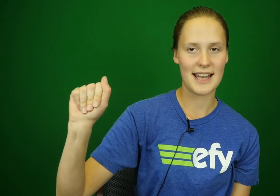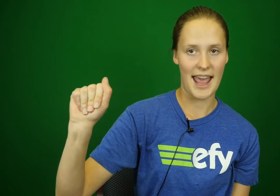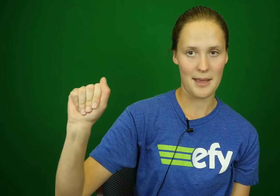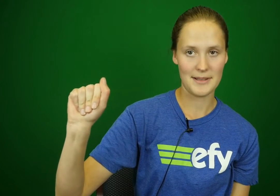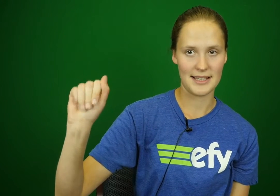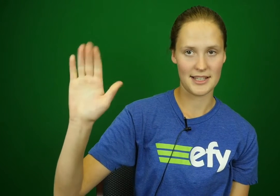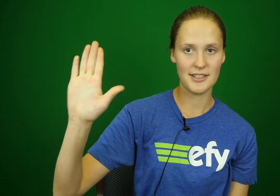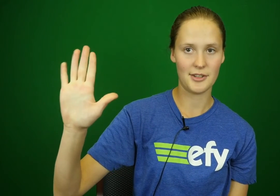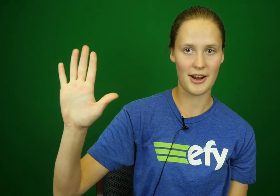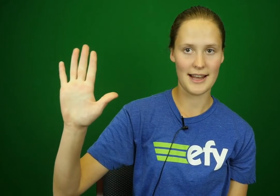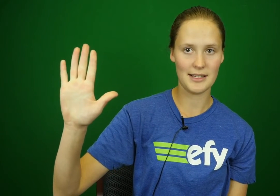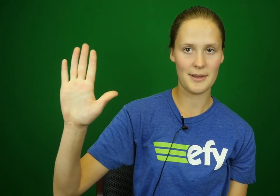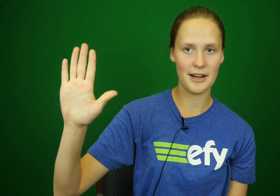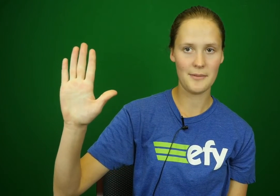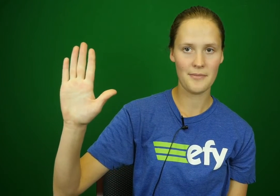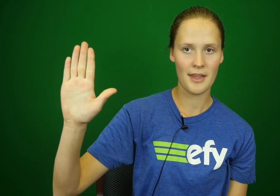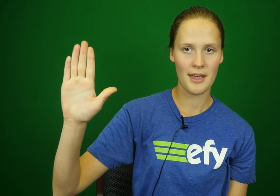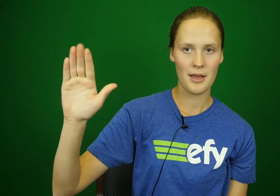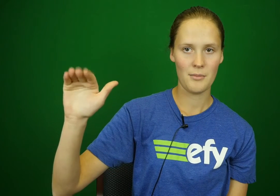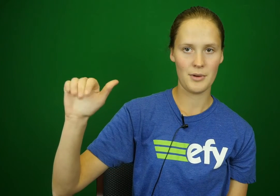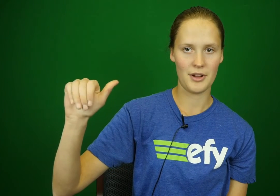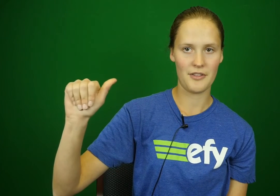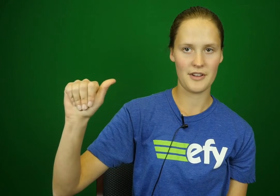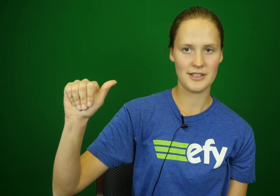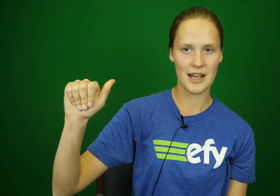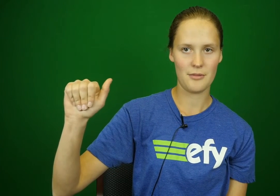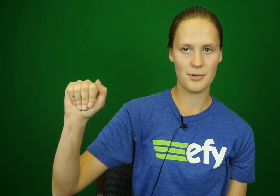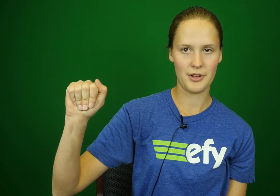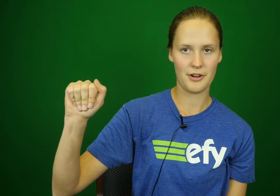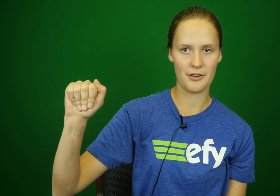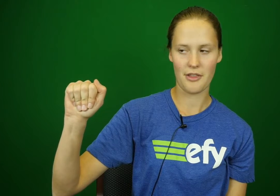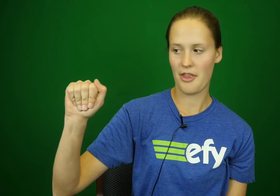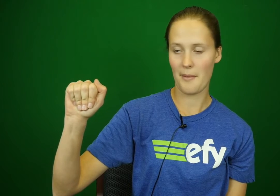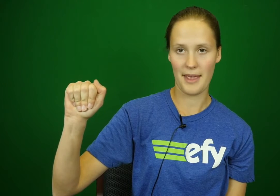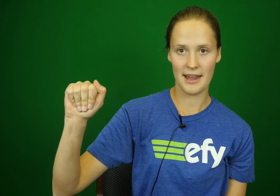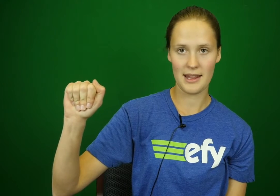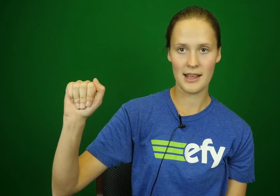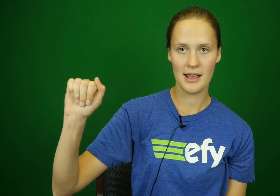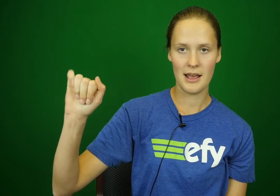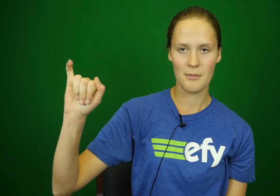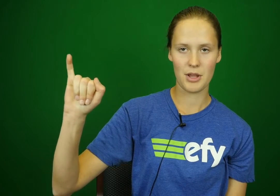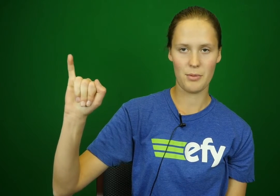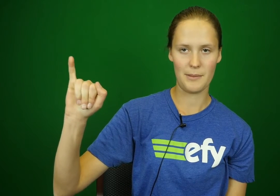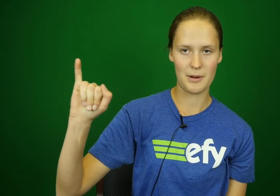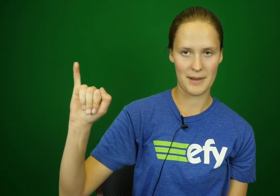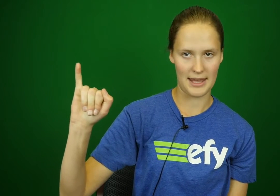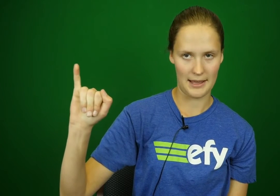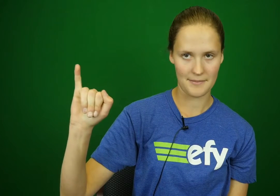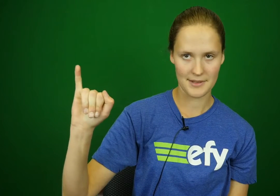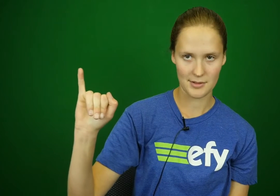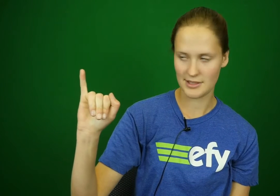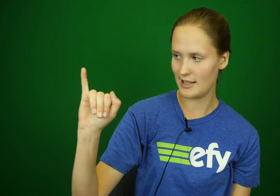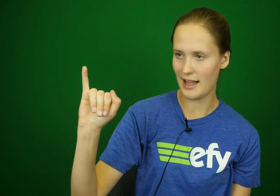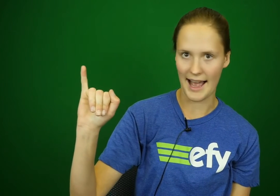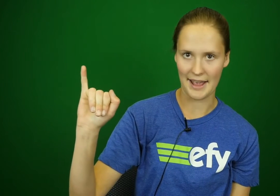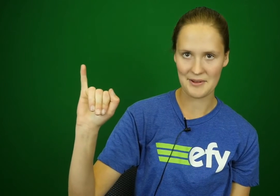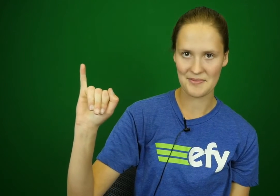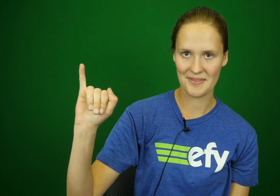A position. So your hand is up here, put your fingers down, pull your thumb in, but you pull up your pinky. So it's a little I,